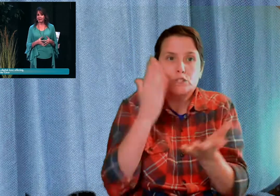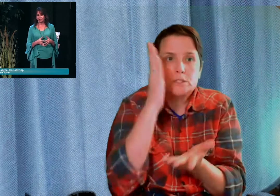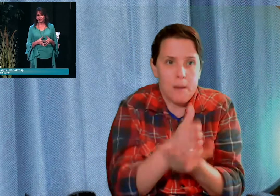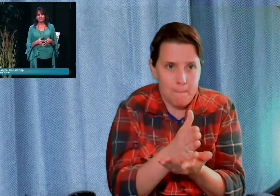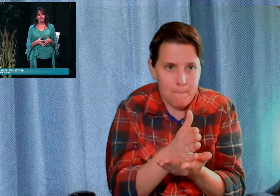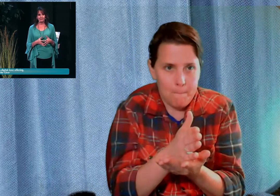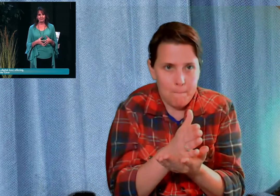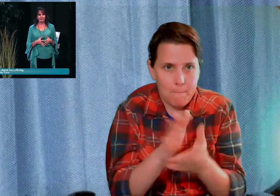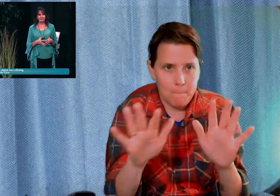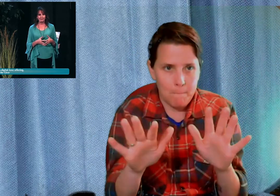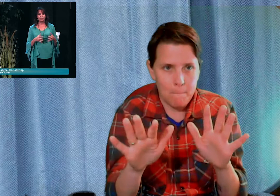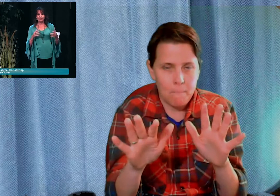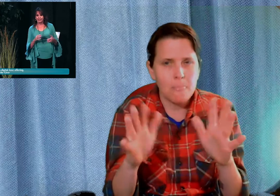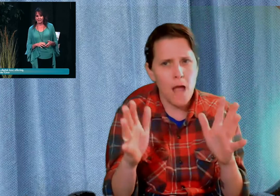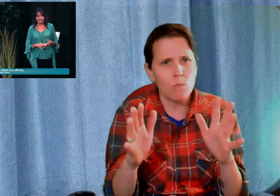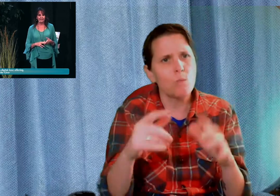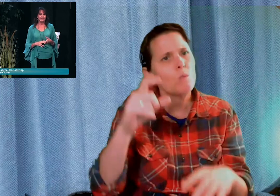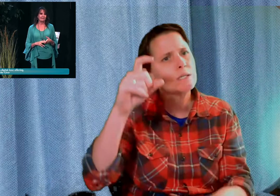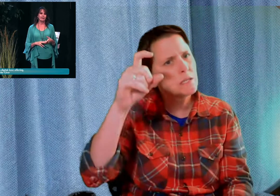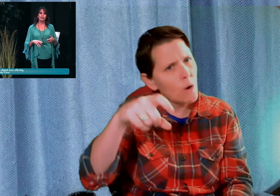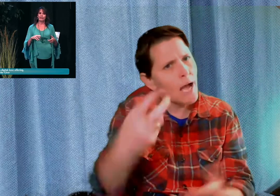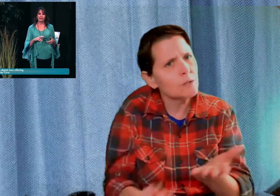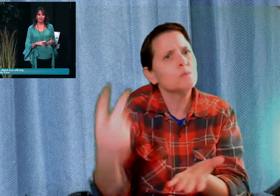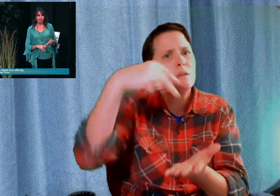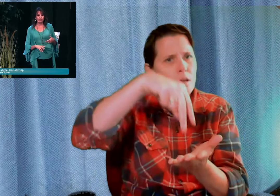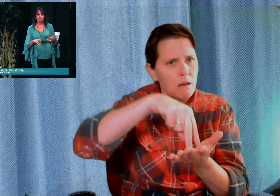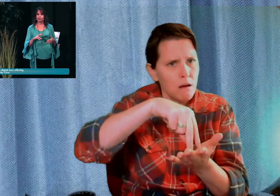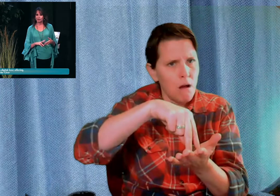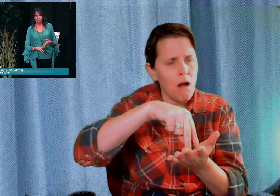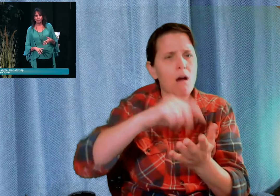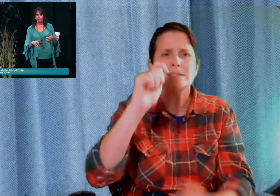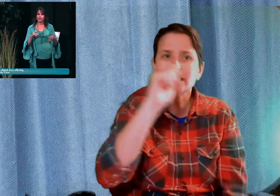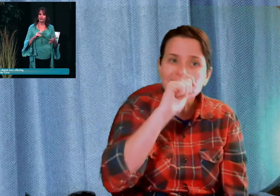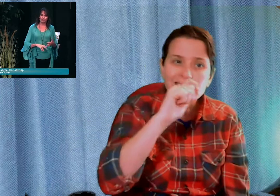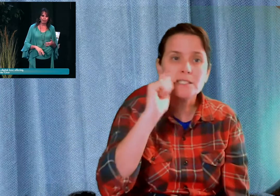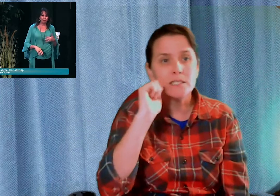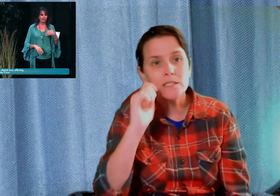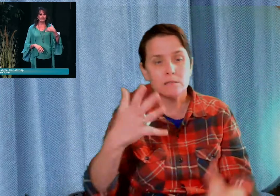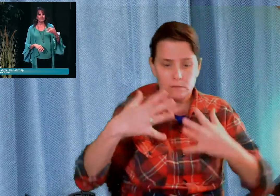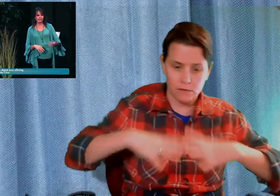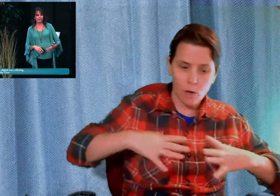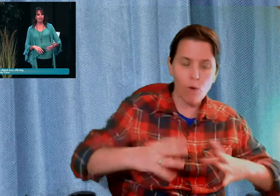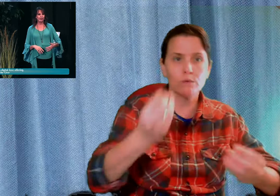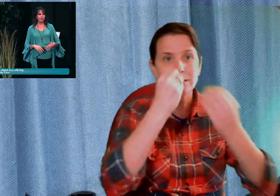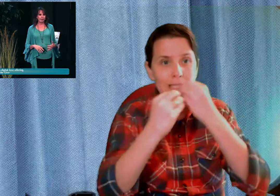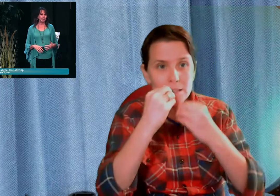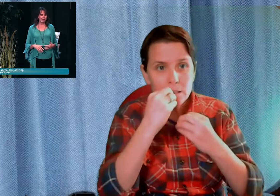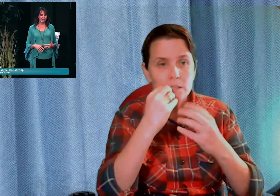same actions, still had to get the kids out of bed and get their teeth brushed and their clothes on and their breakfast done and